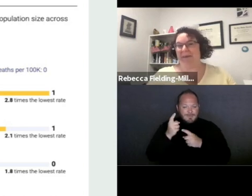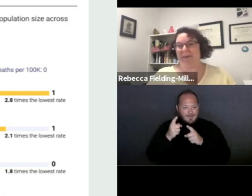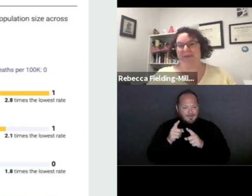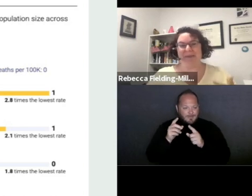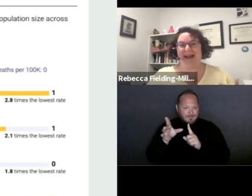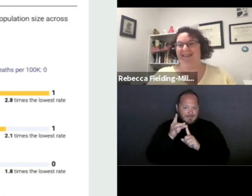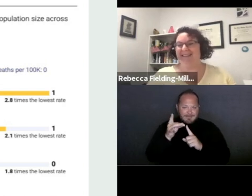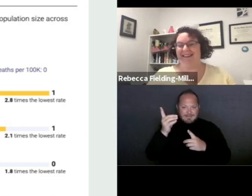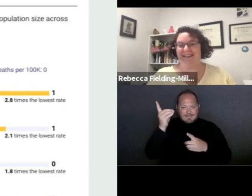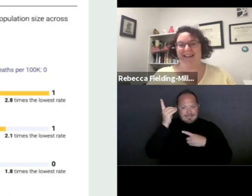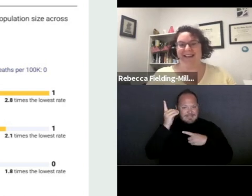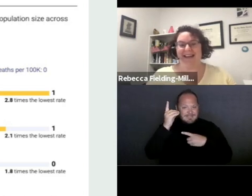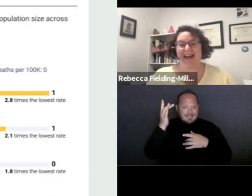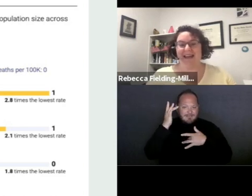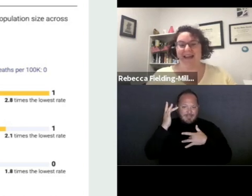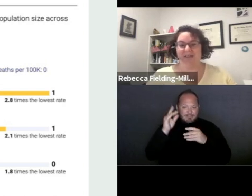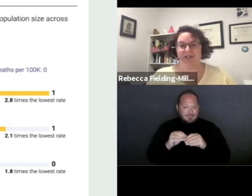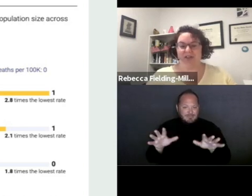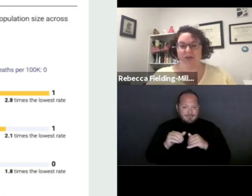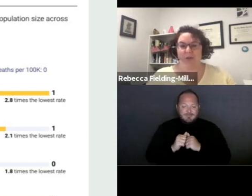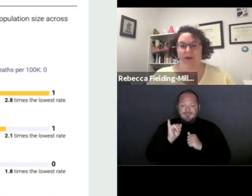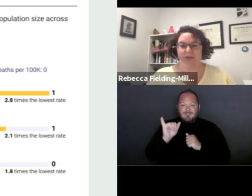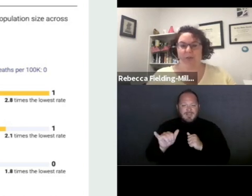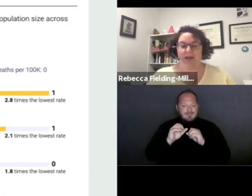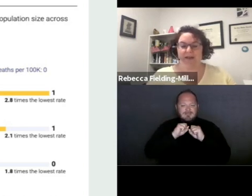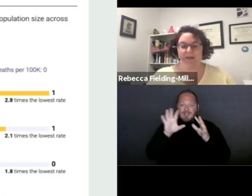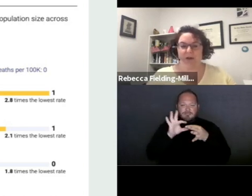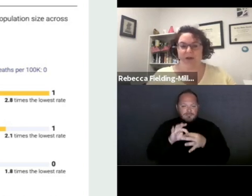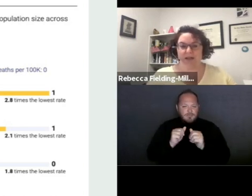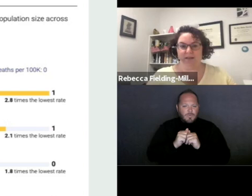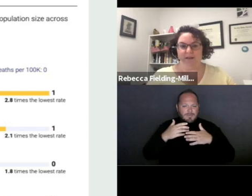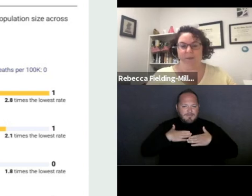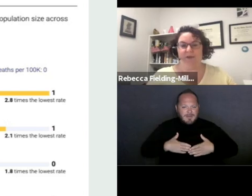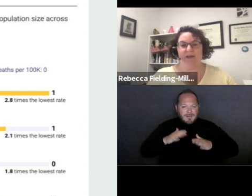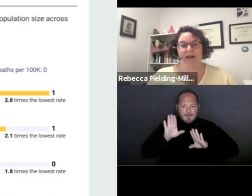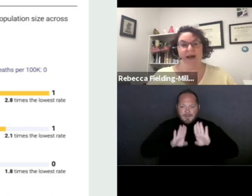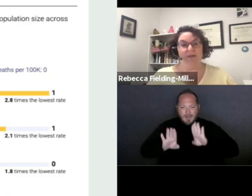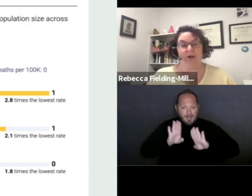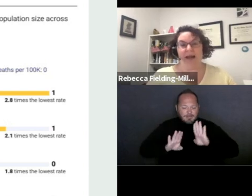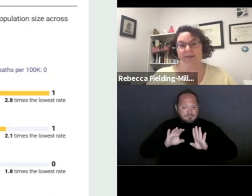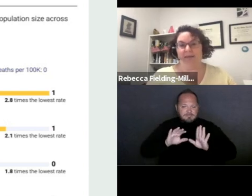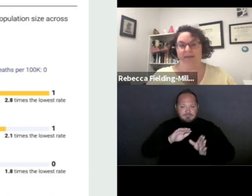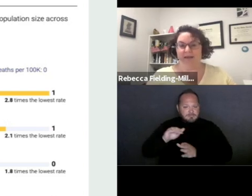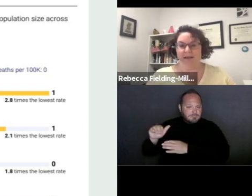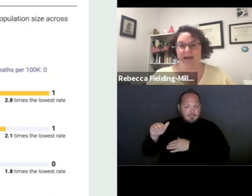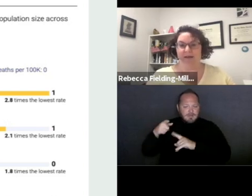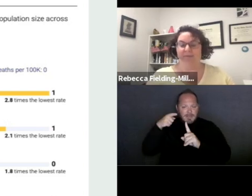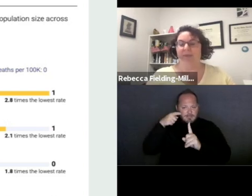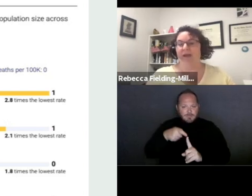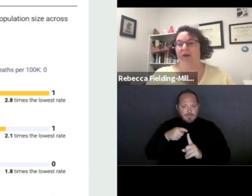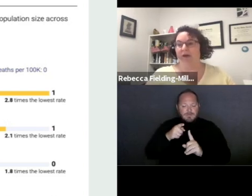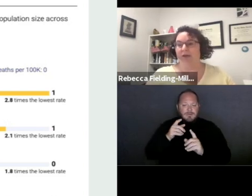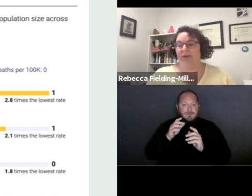with people's biology or anything like that. It has to do with what experiences people tend to have and what access they tend to